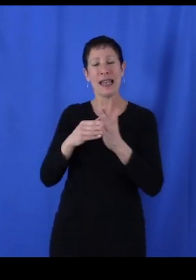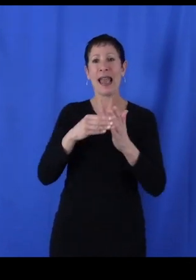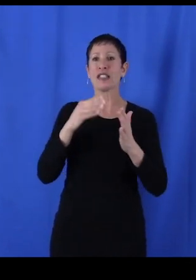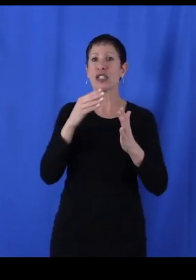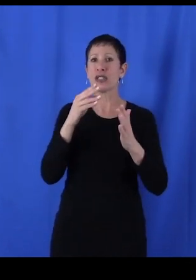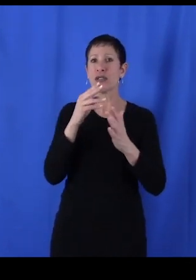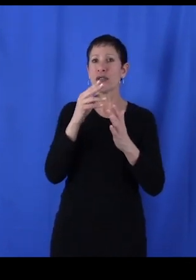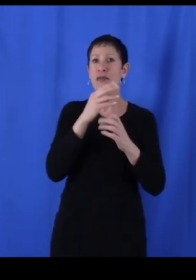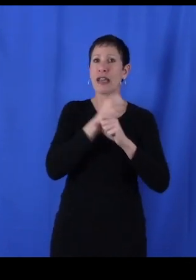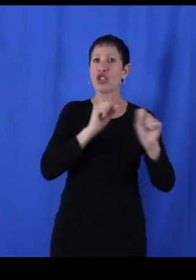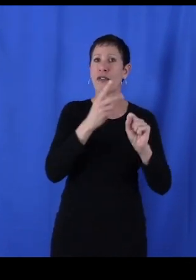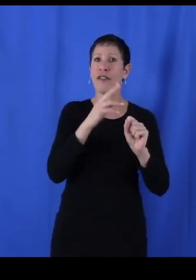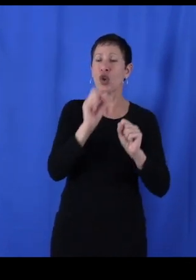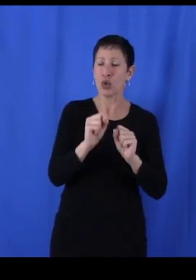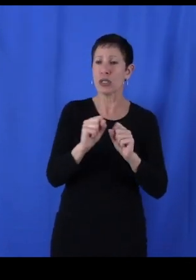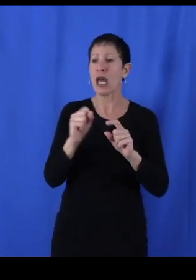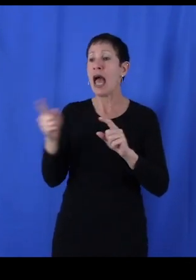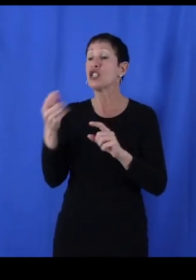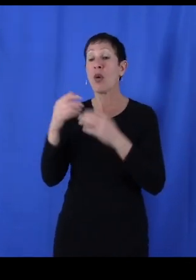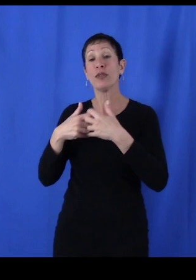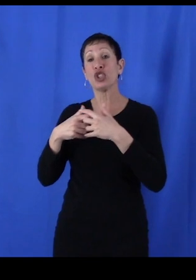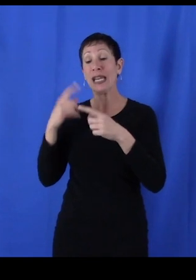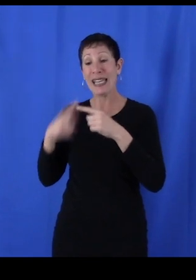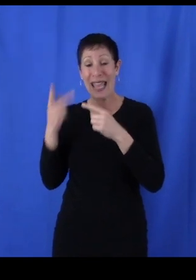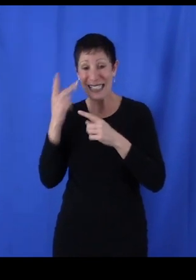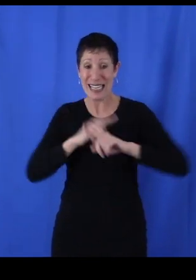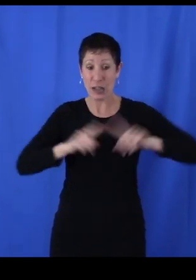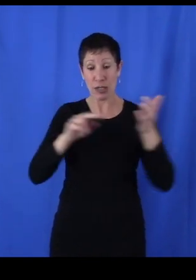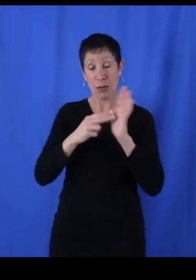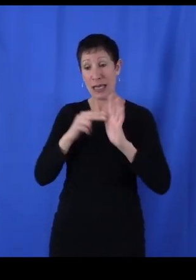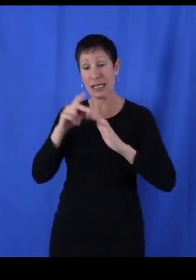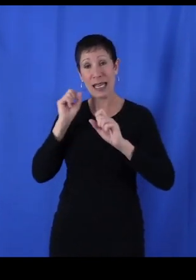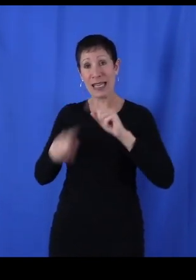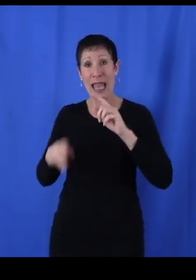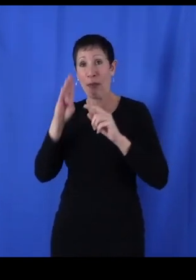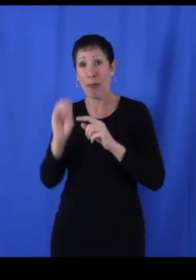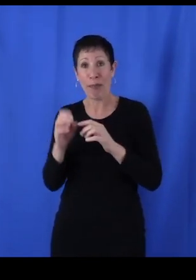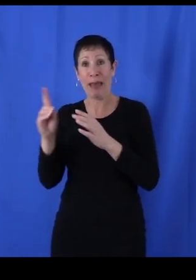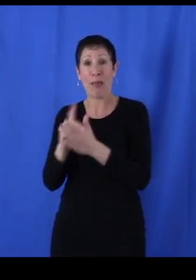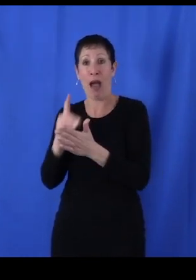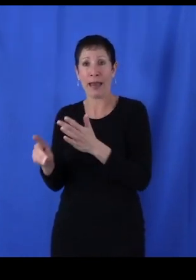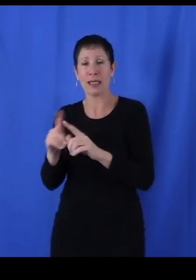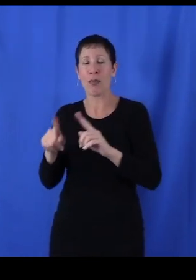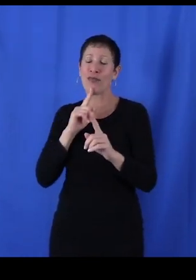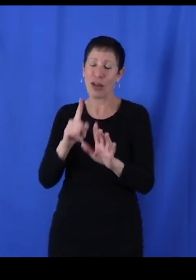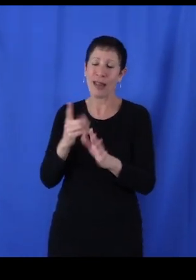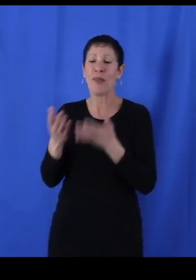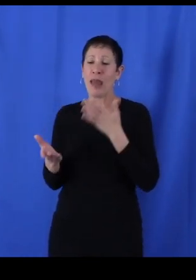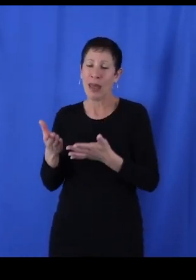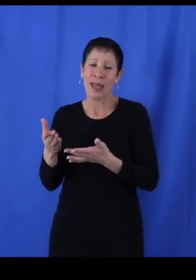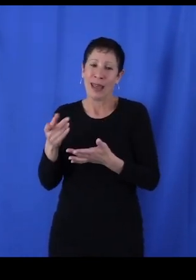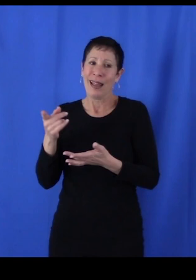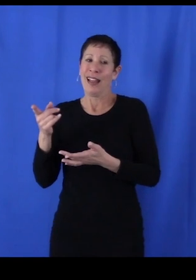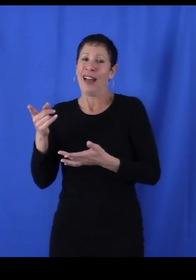So machines, it's assumed, can't see difference and thus can't be biased. Although more cynically, it's